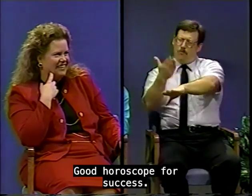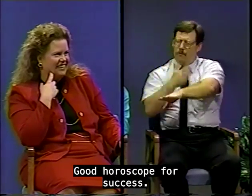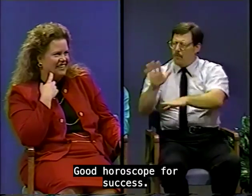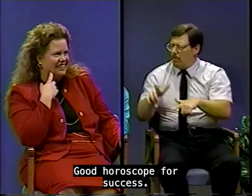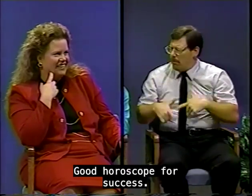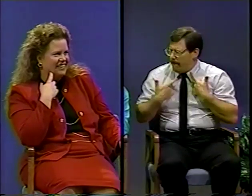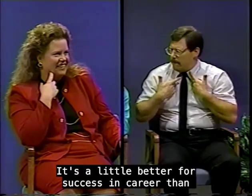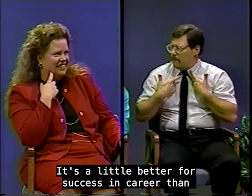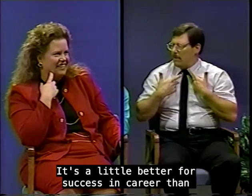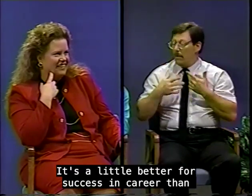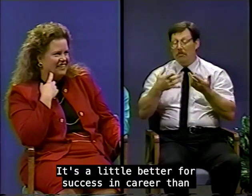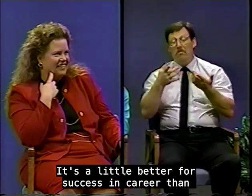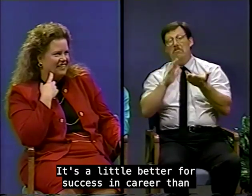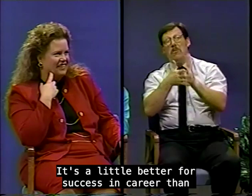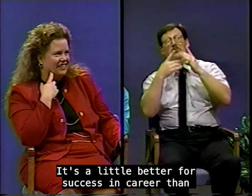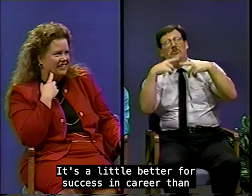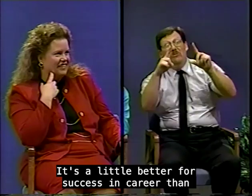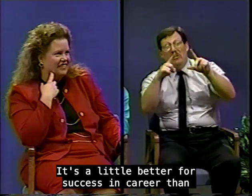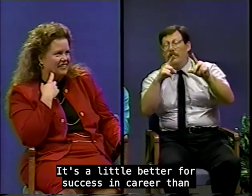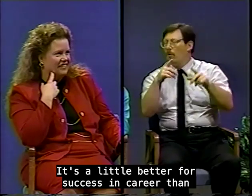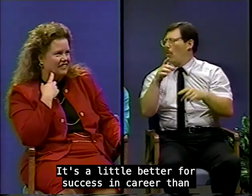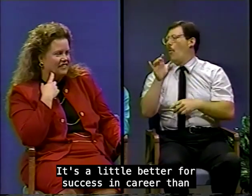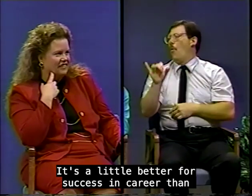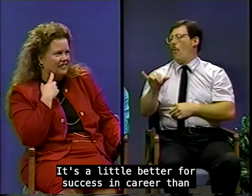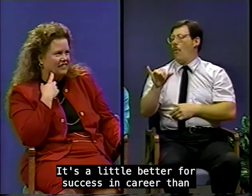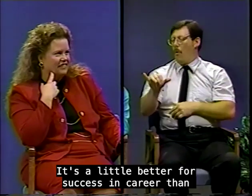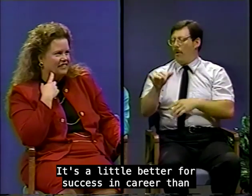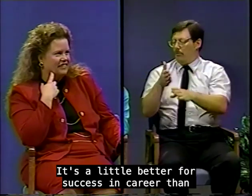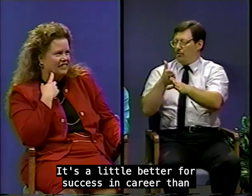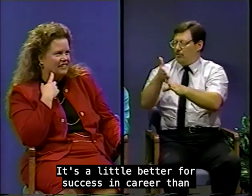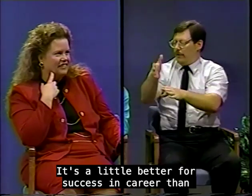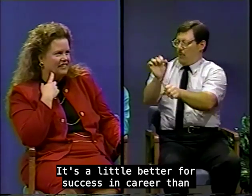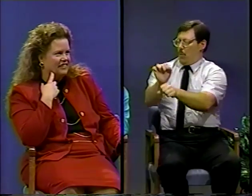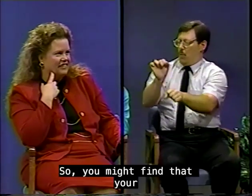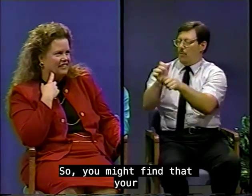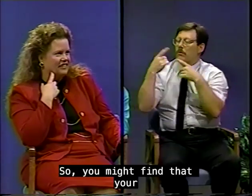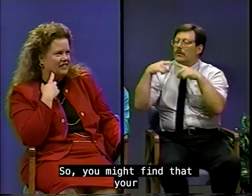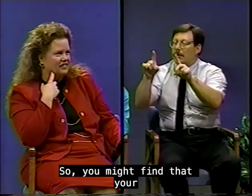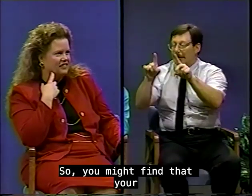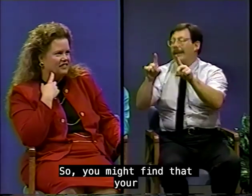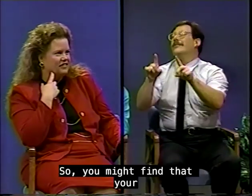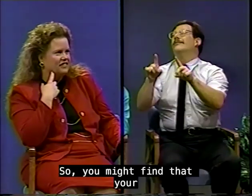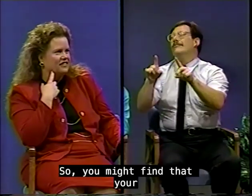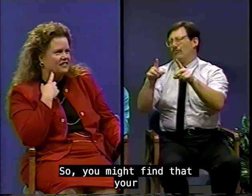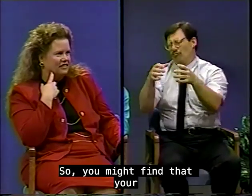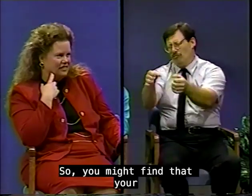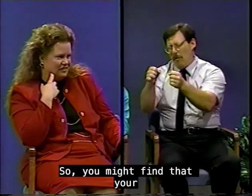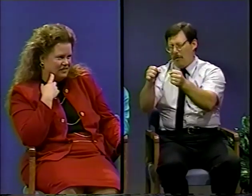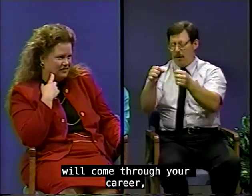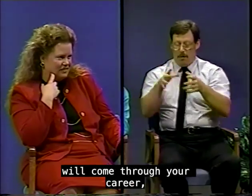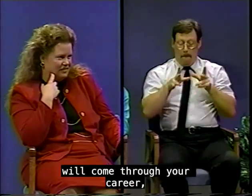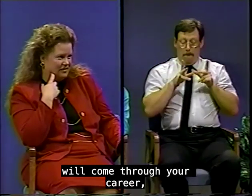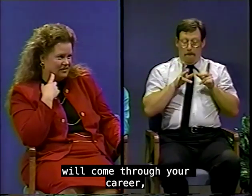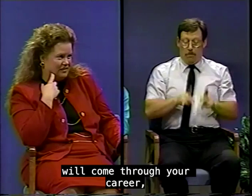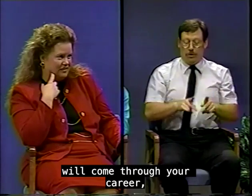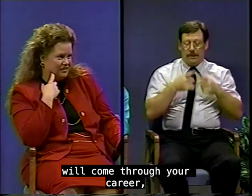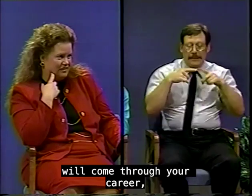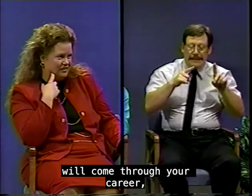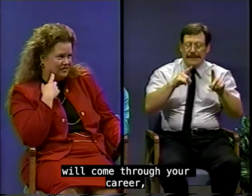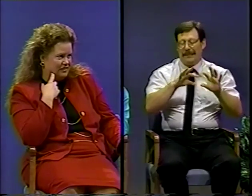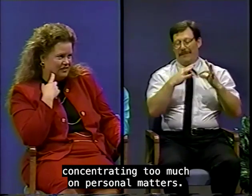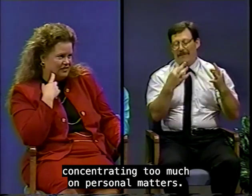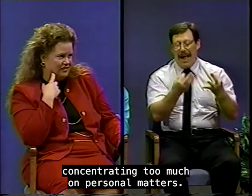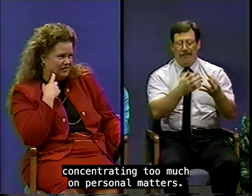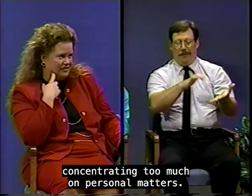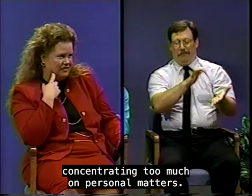horoscope for success. It's a little better for success in career than personal, so you might find that your greatest fulfillment in life will come through your career